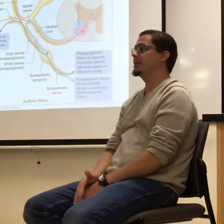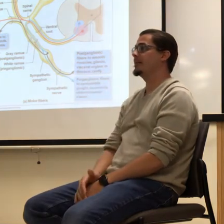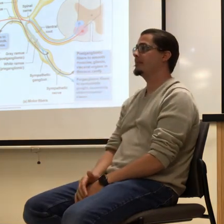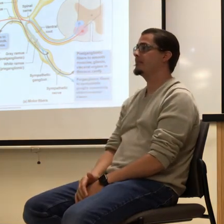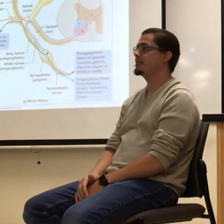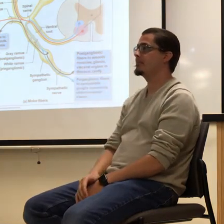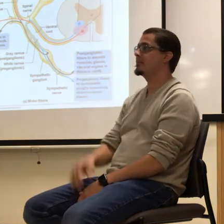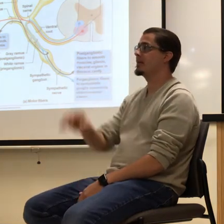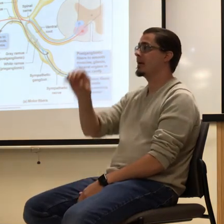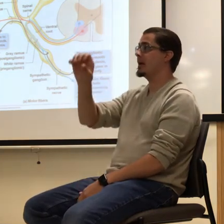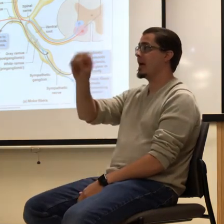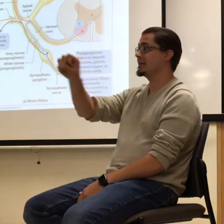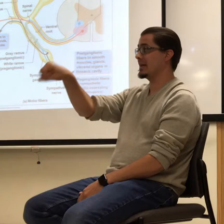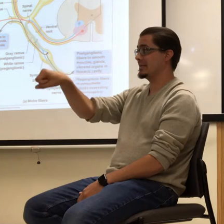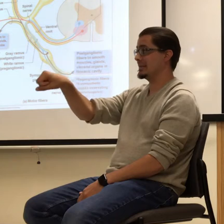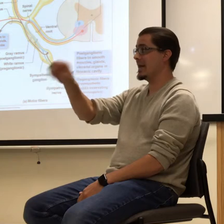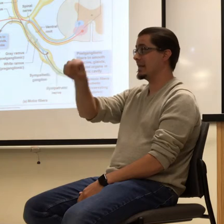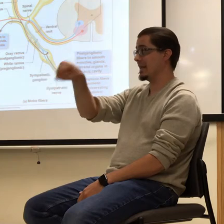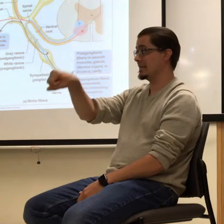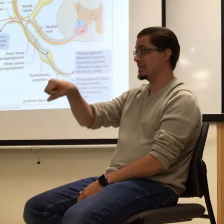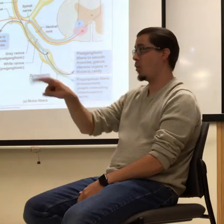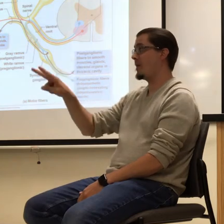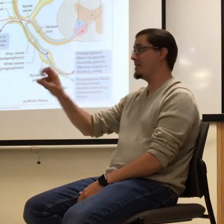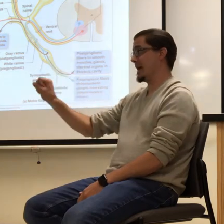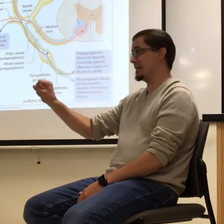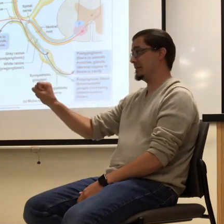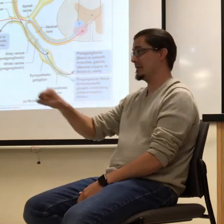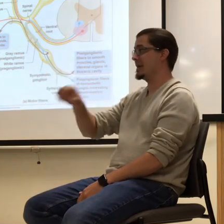So SS or VS.